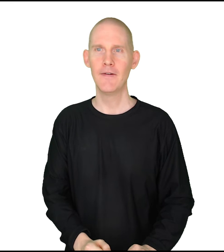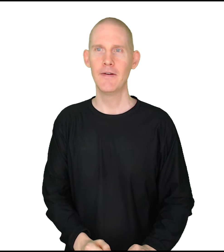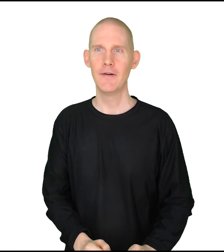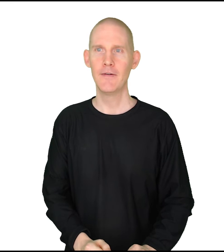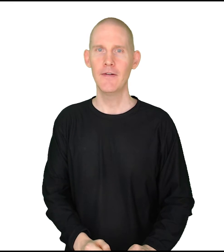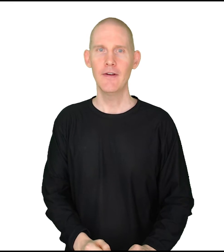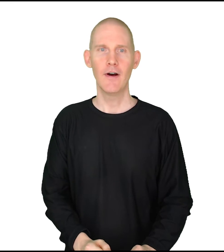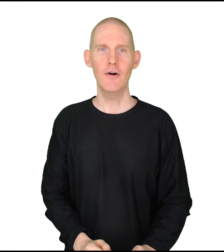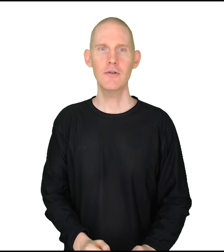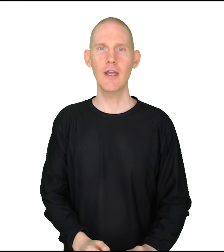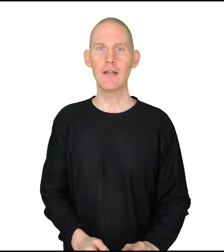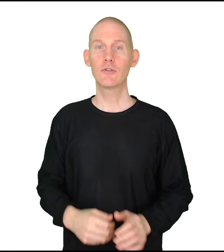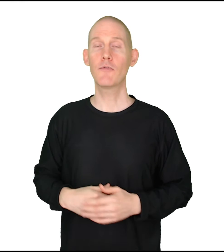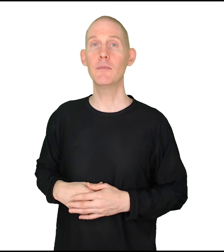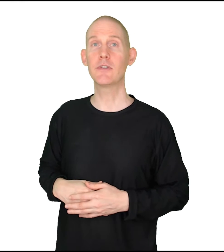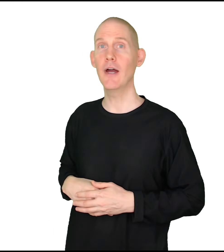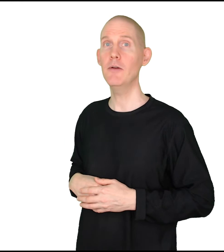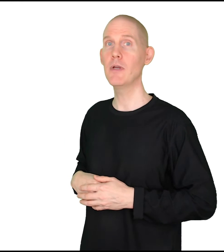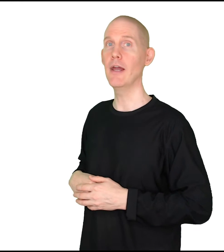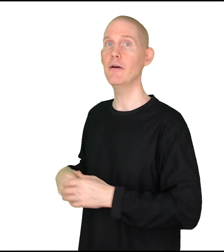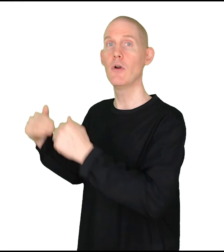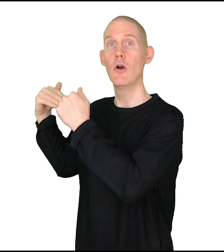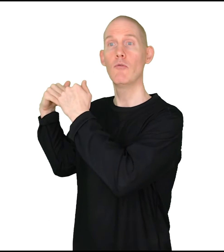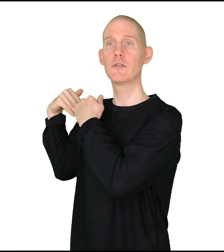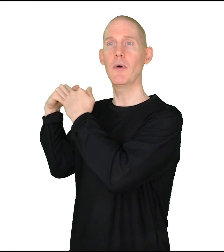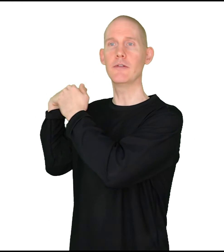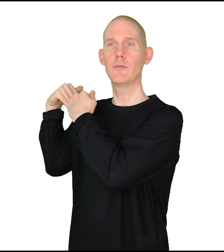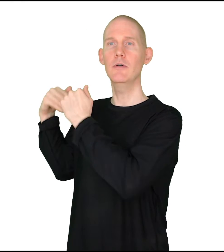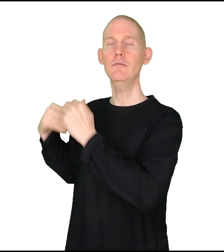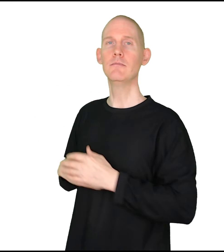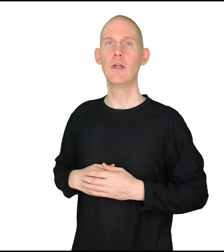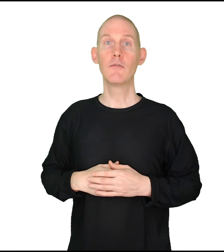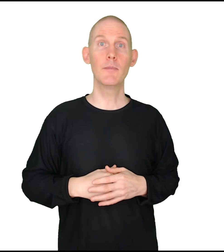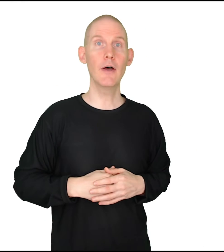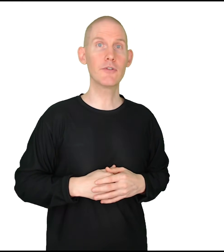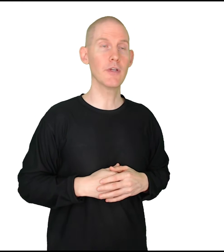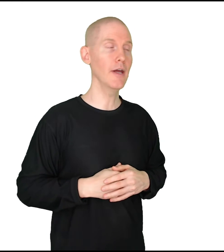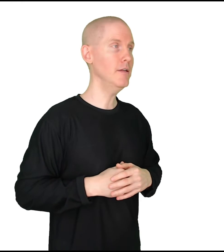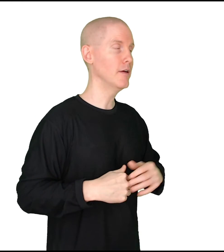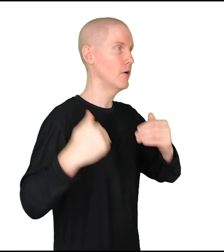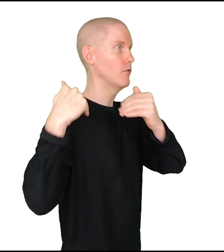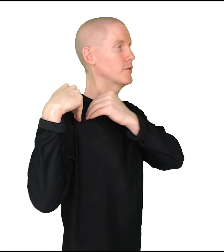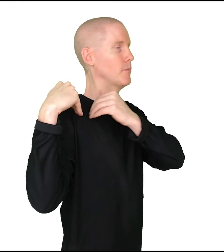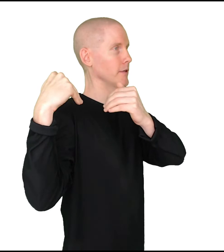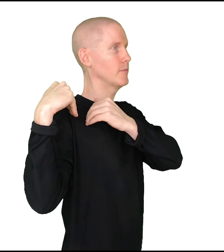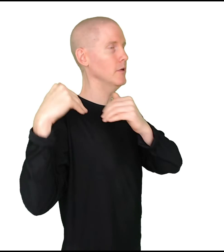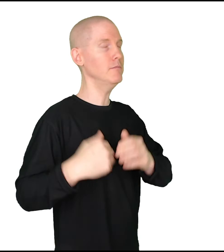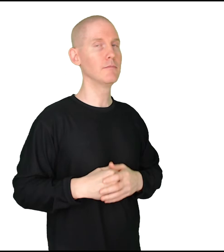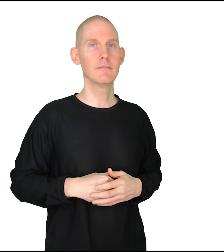different situation, all right? So I'm going to sign it, and then we're going to explore the sign for responsible. Here we go.